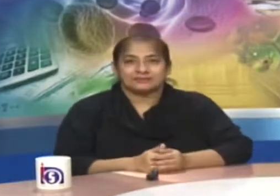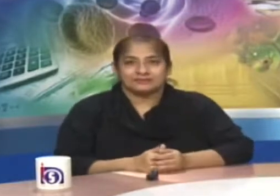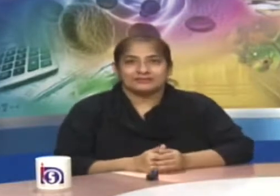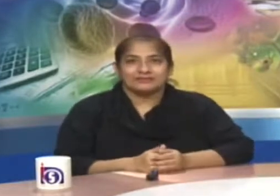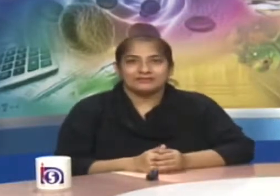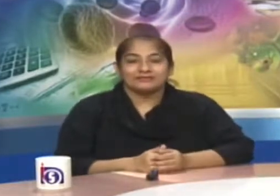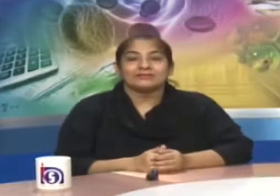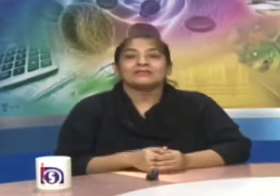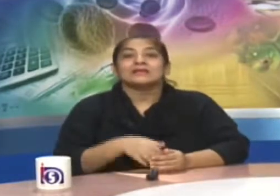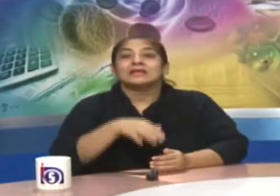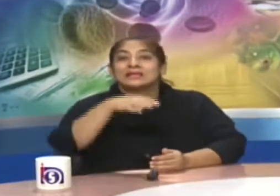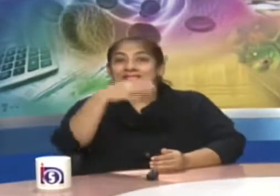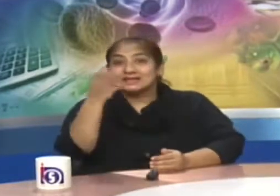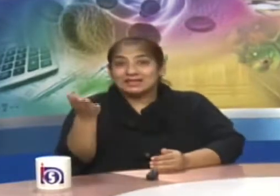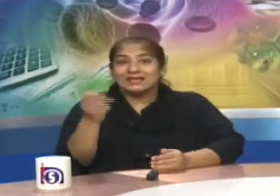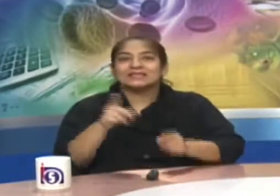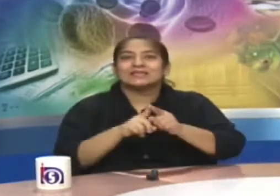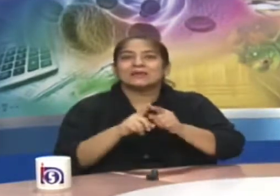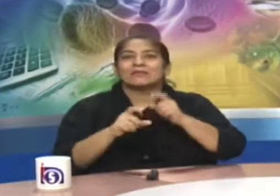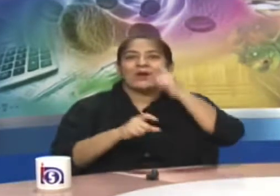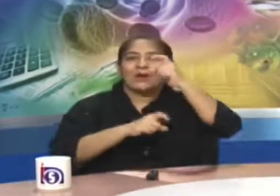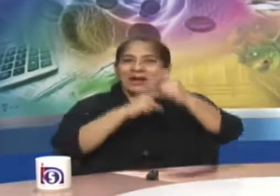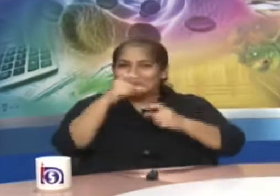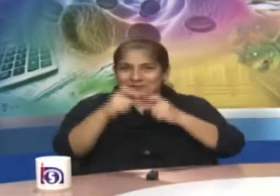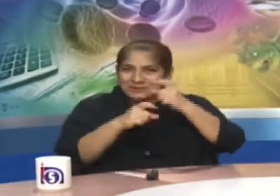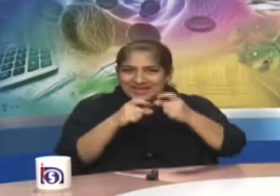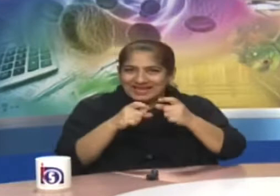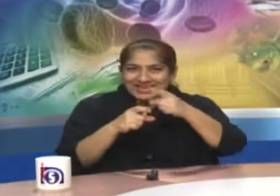And with that, you can see shares, debentures, etc.